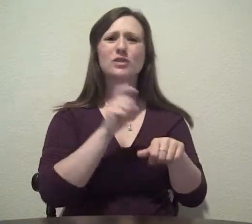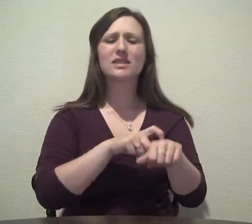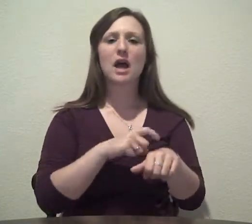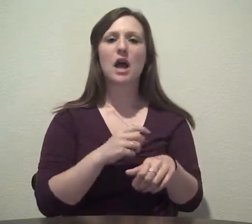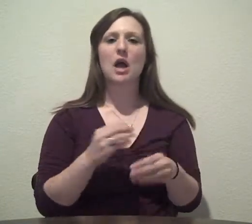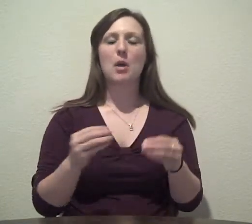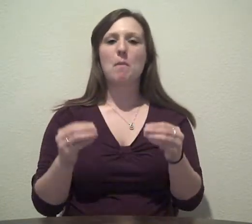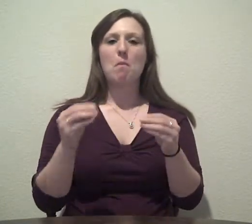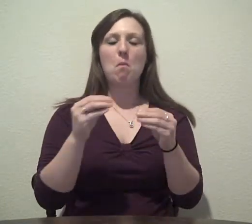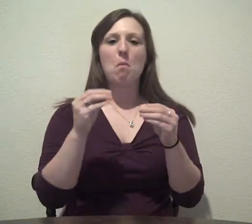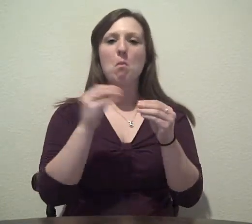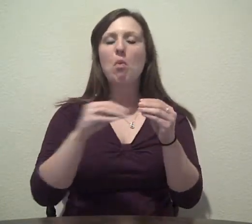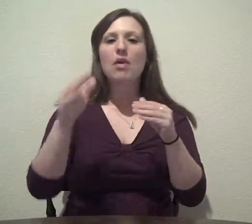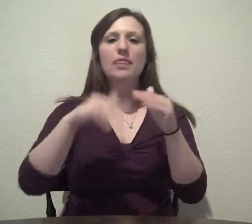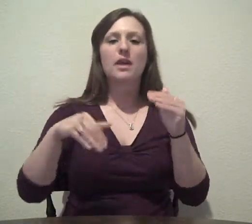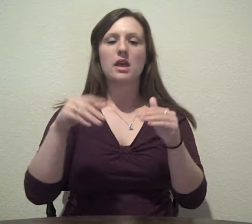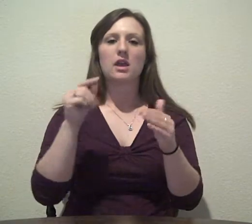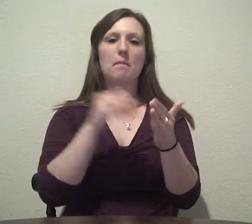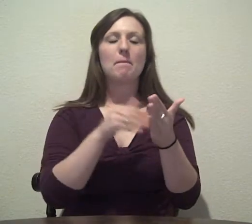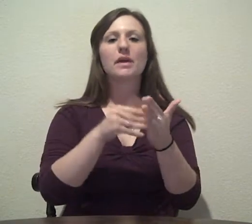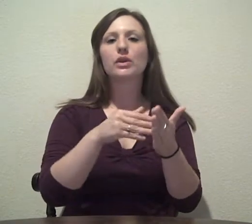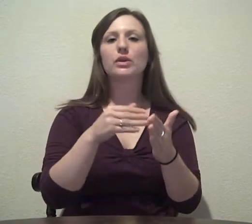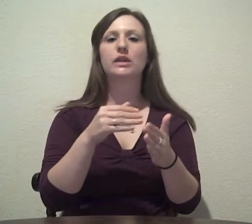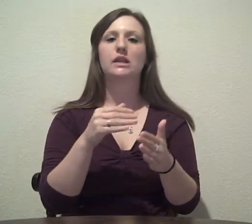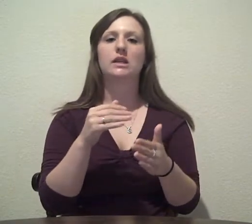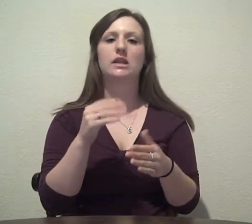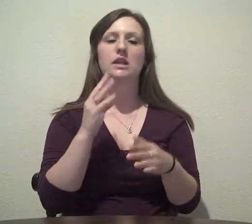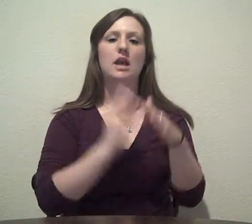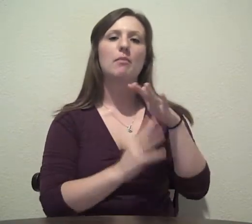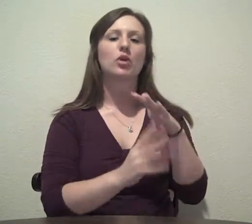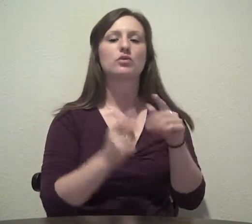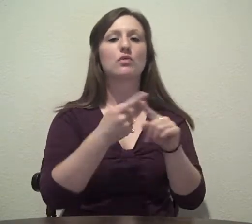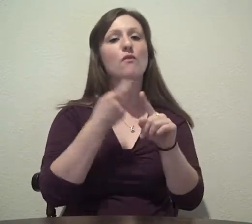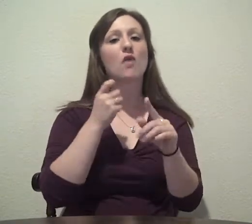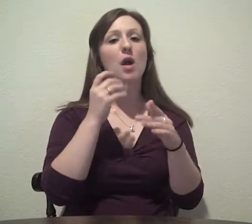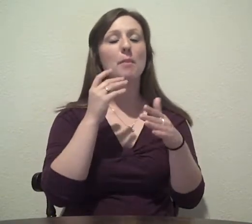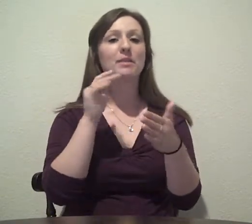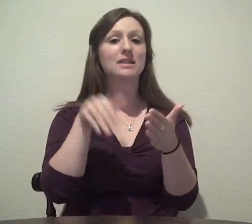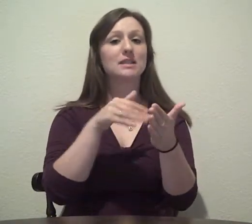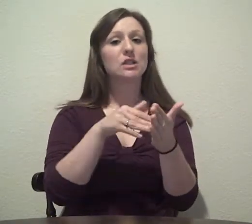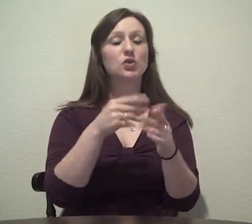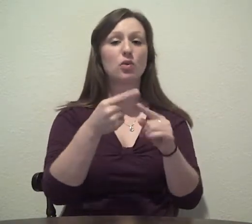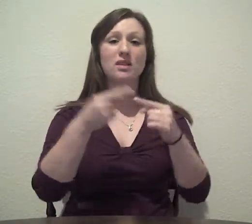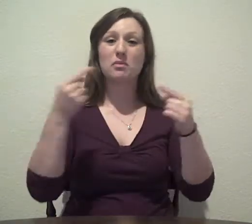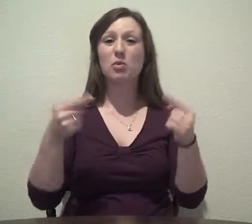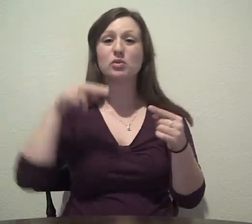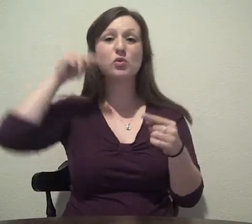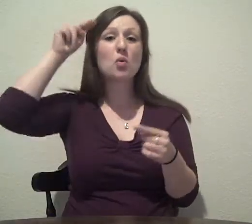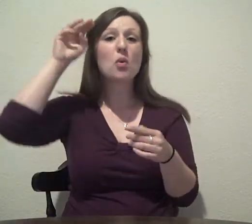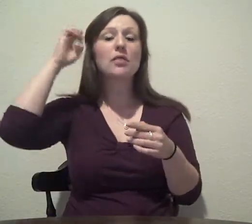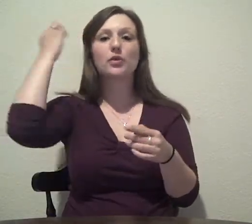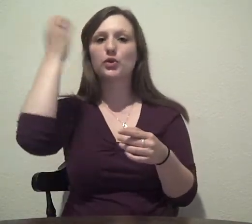million immigrants were from Central as opposed to Northern Europe, with large numbers of